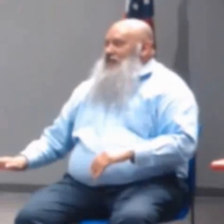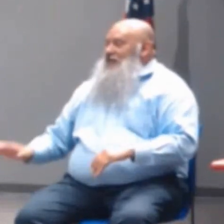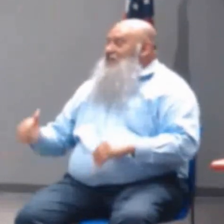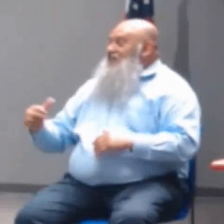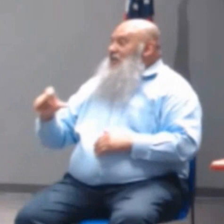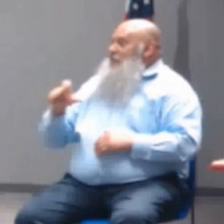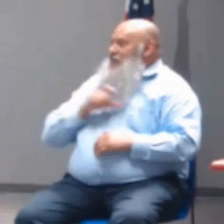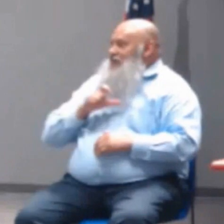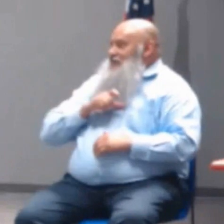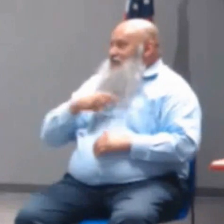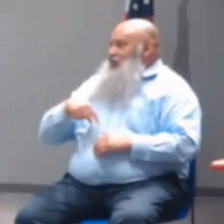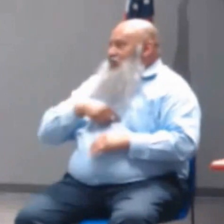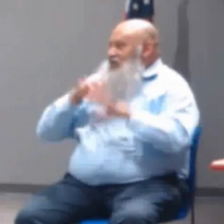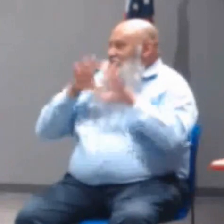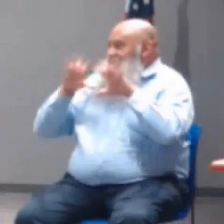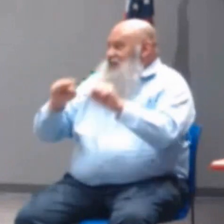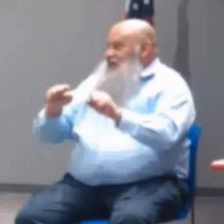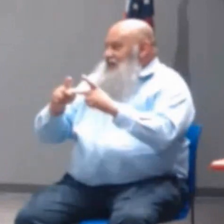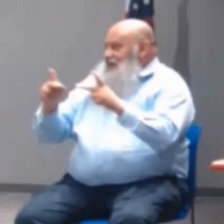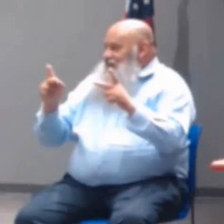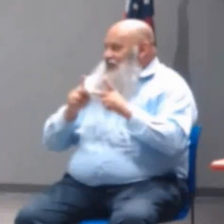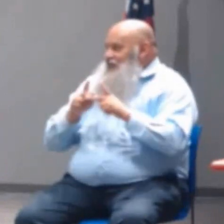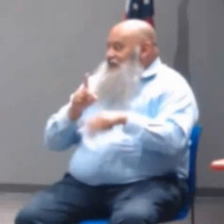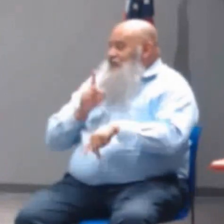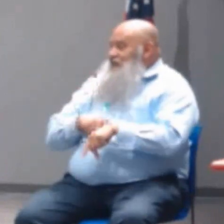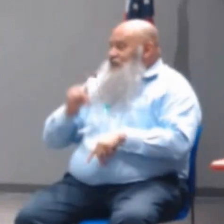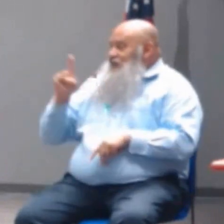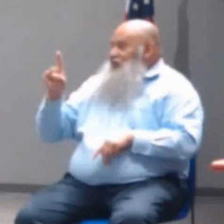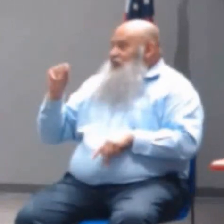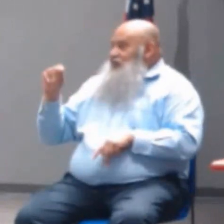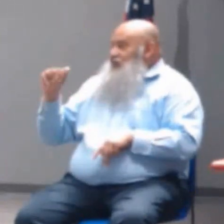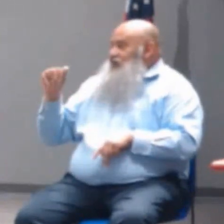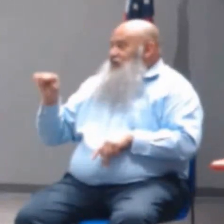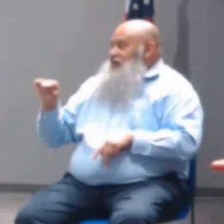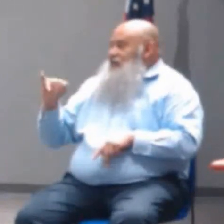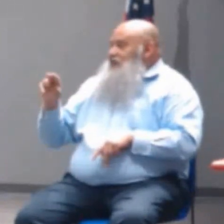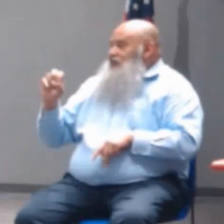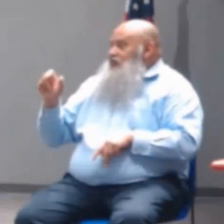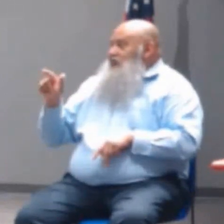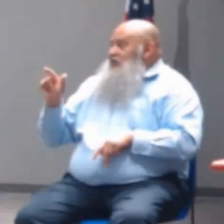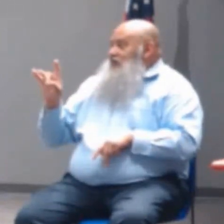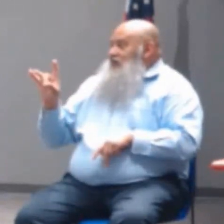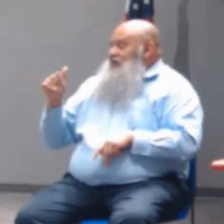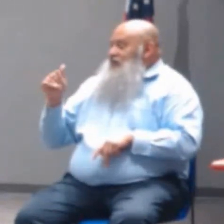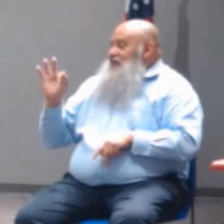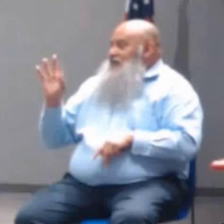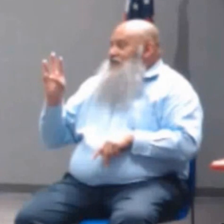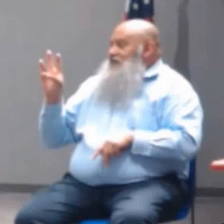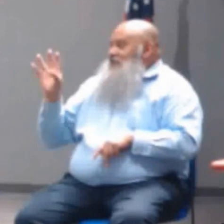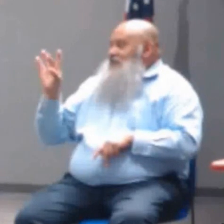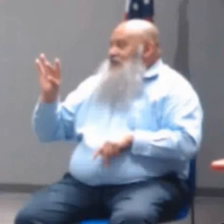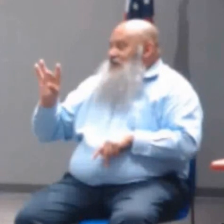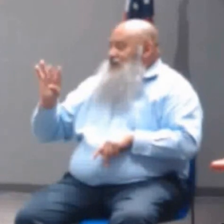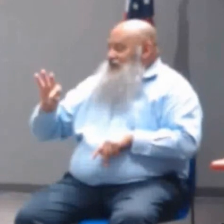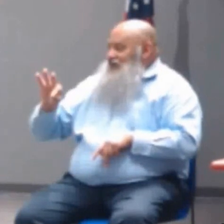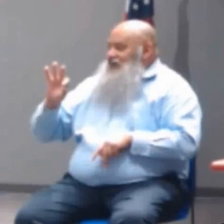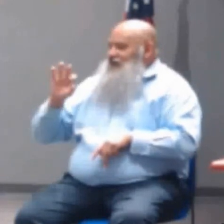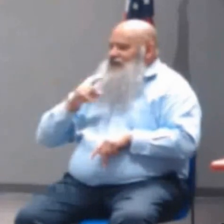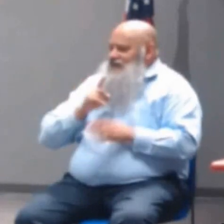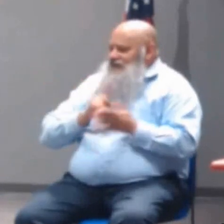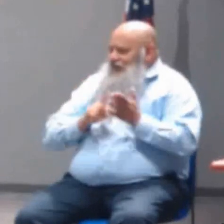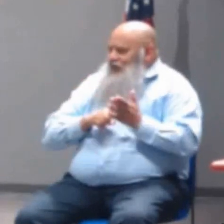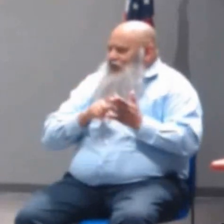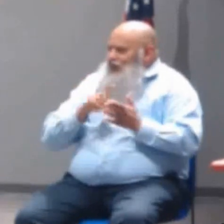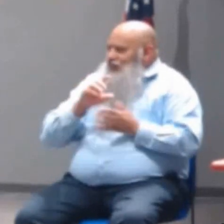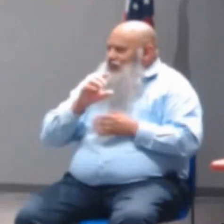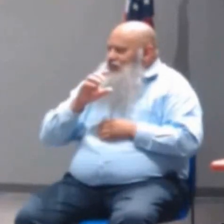Police were taking the place. At 1:20 a.m. on June 28, 1969, Inspector Seymour Pine and a